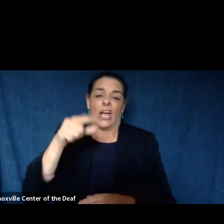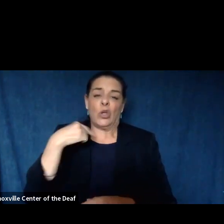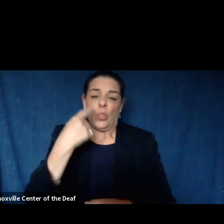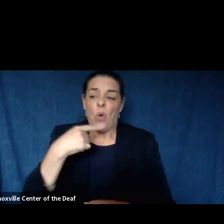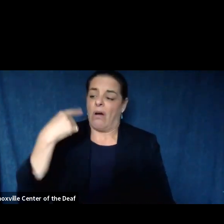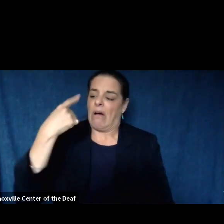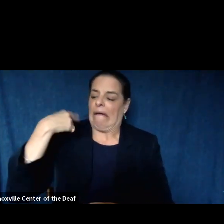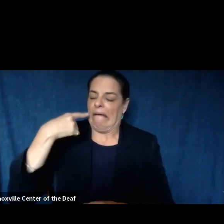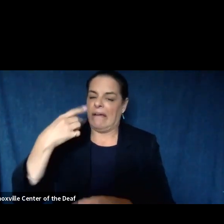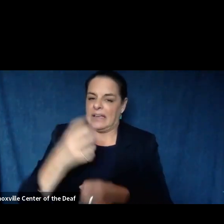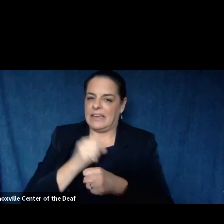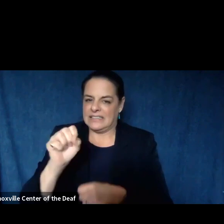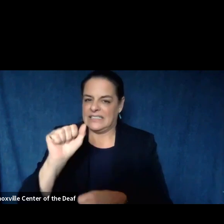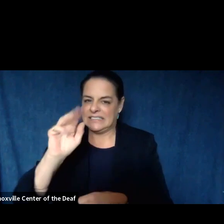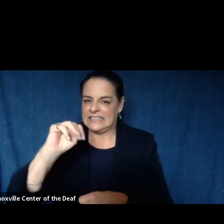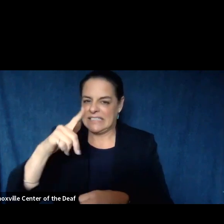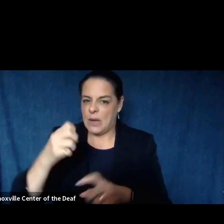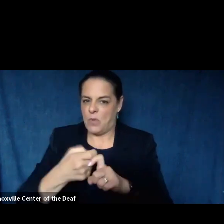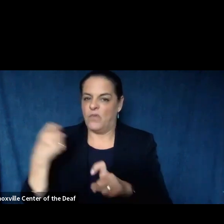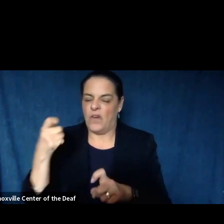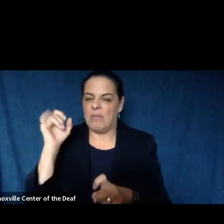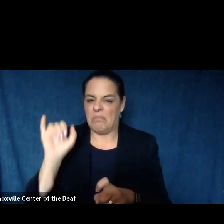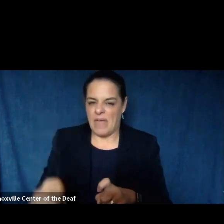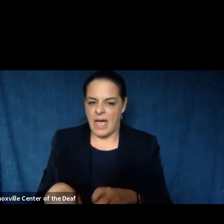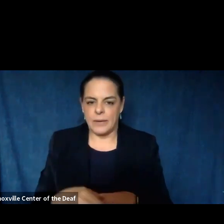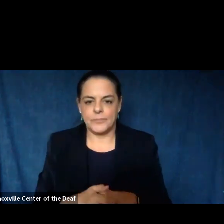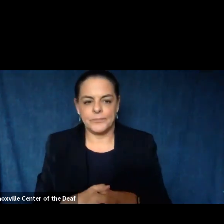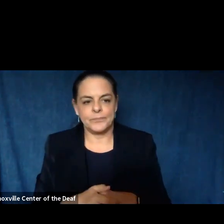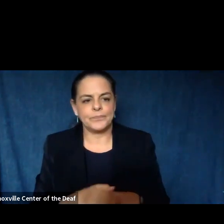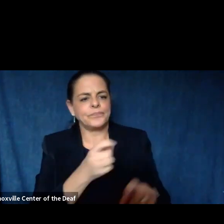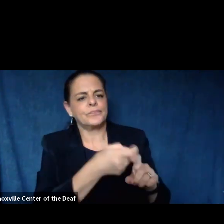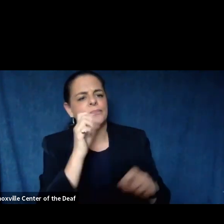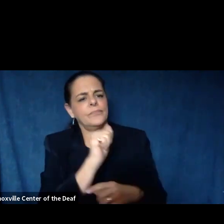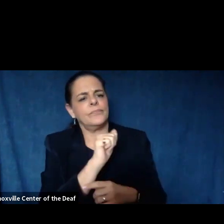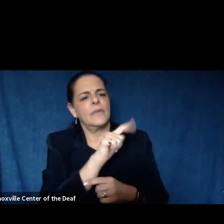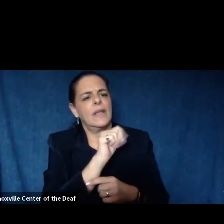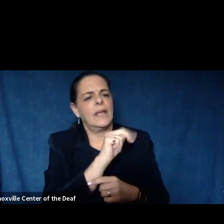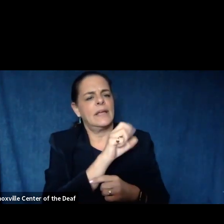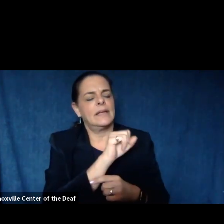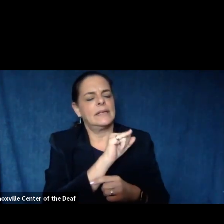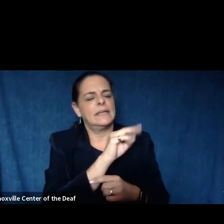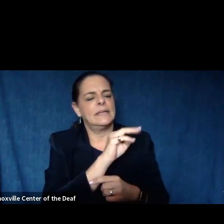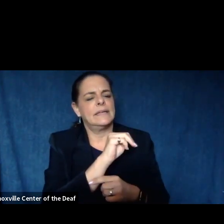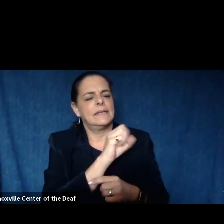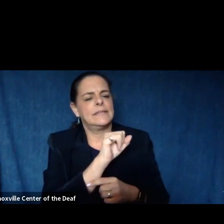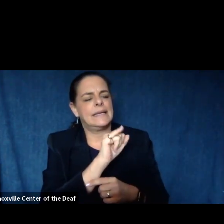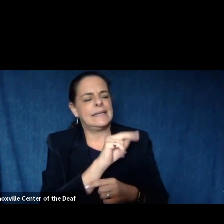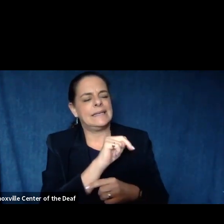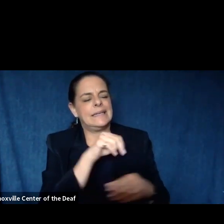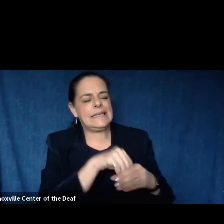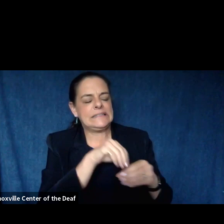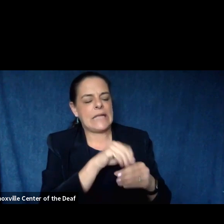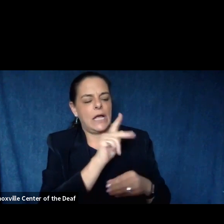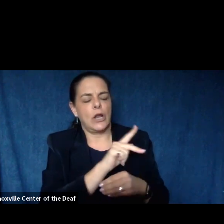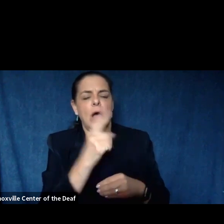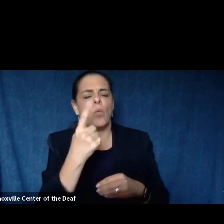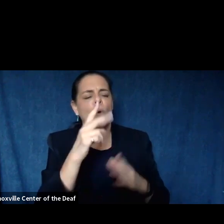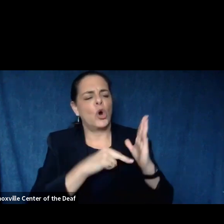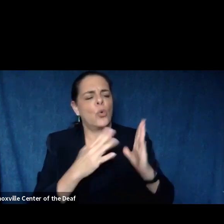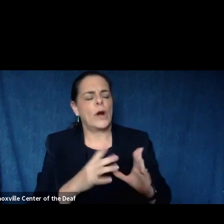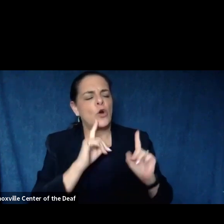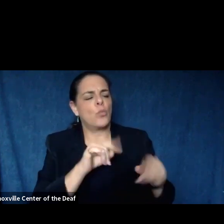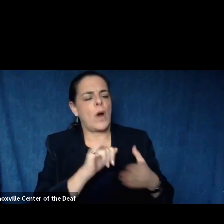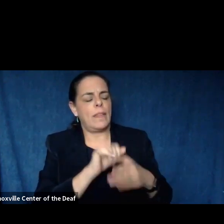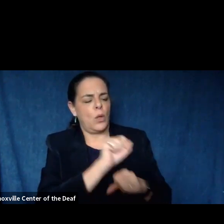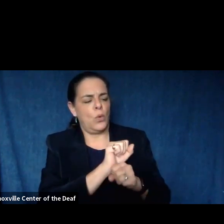the sample from back there. From Alan Sims with Inside of Knoxville, a reader reported that the